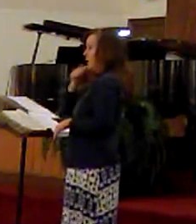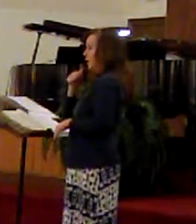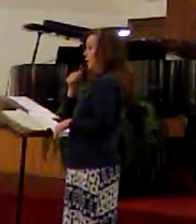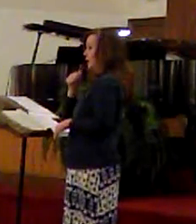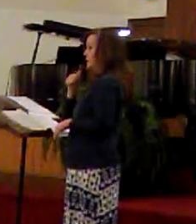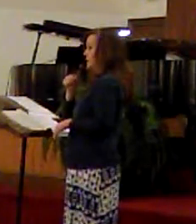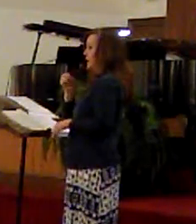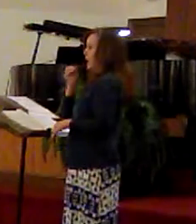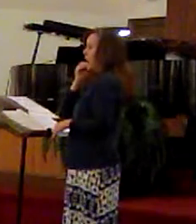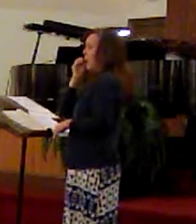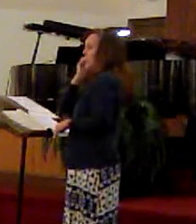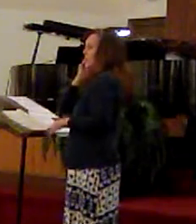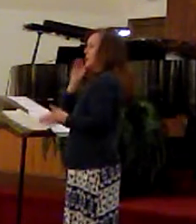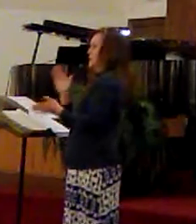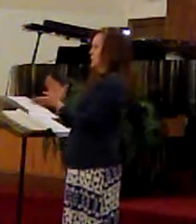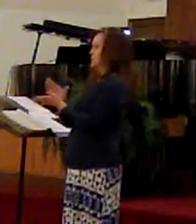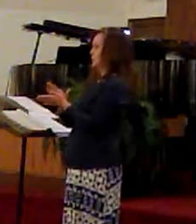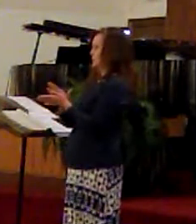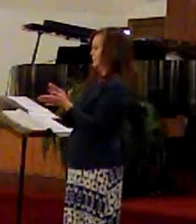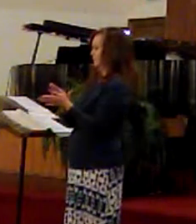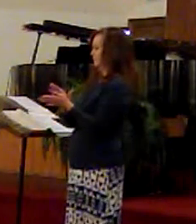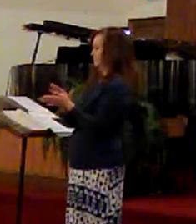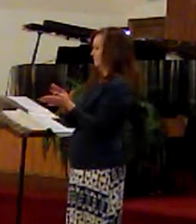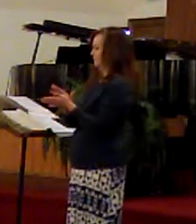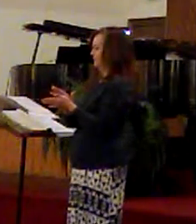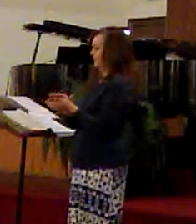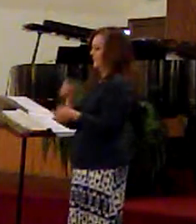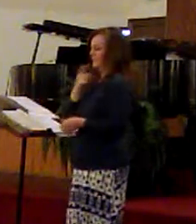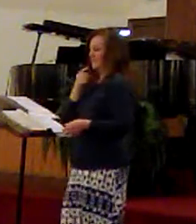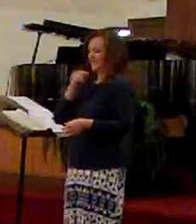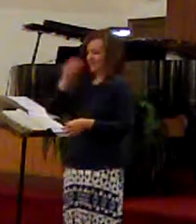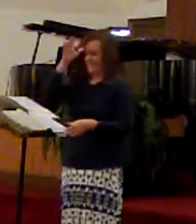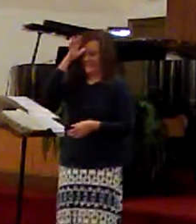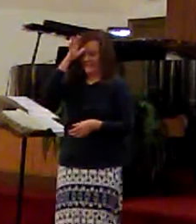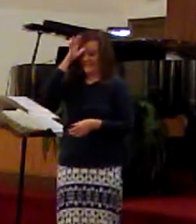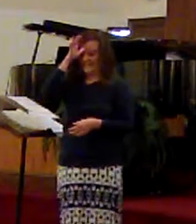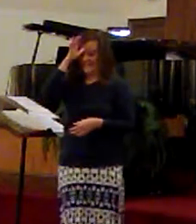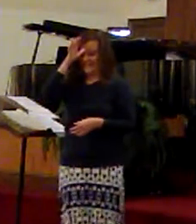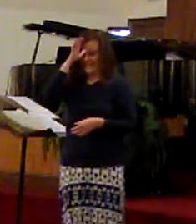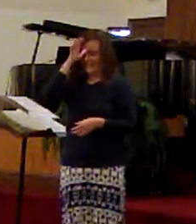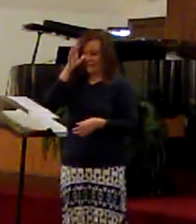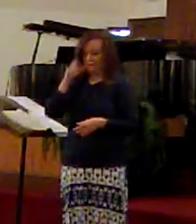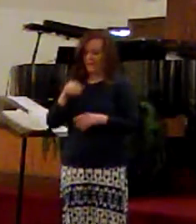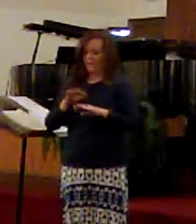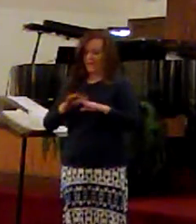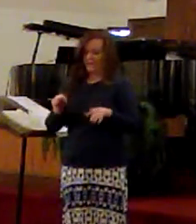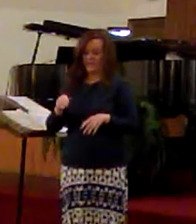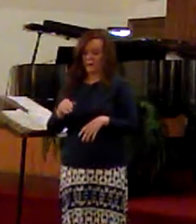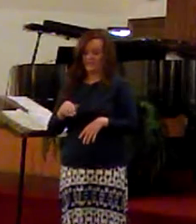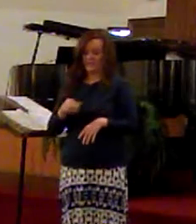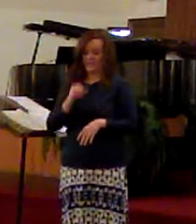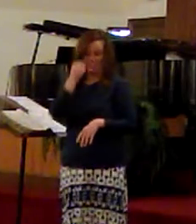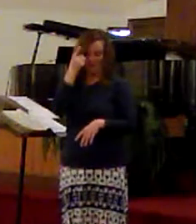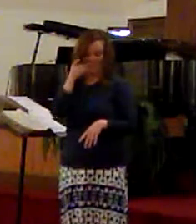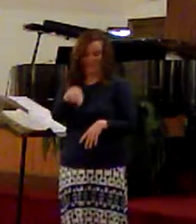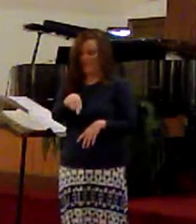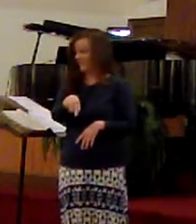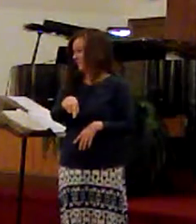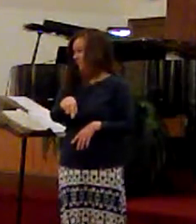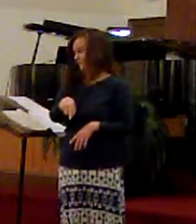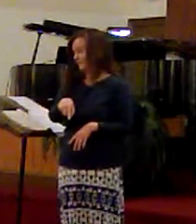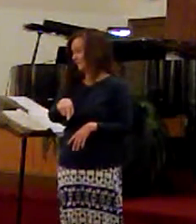homeschooled. Daddy, I don't get what these instructions are telling me to do. Oh, okay, well bring